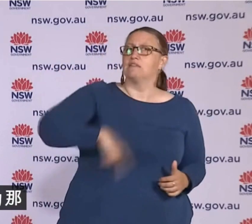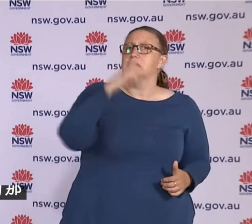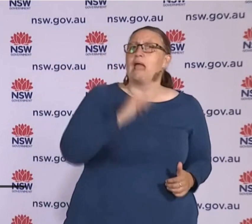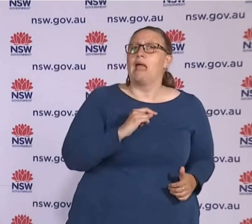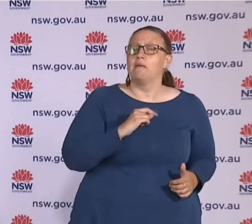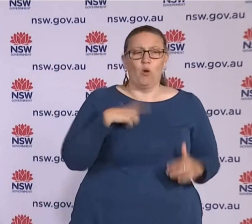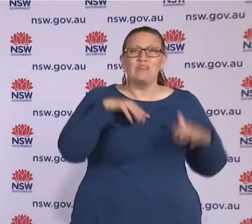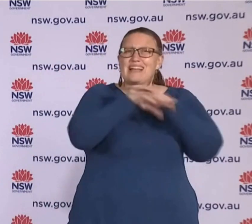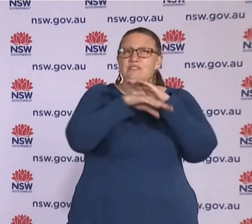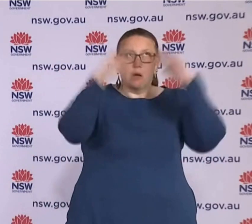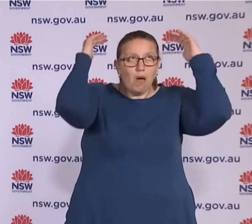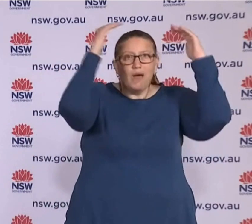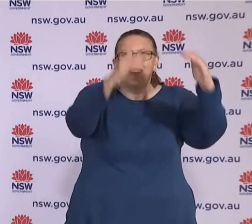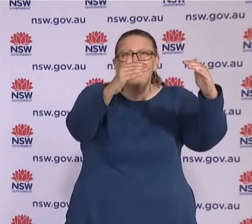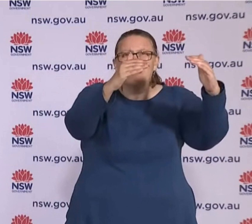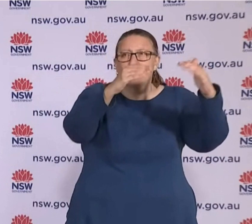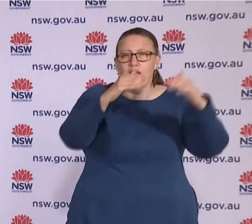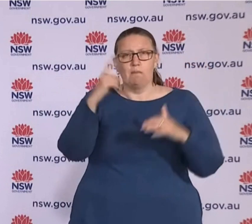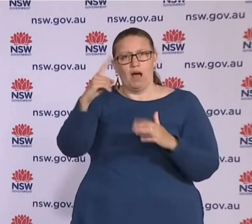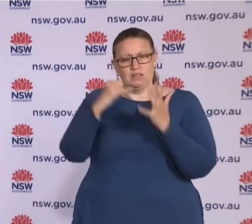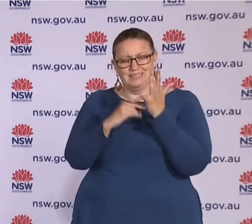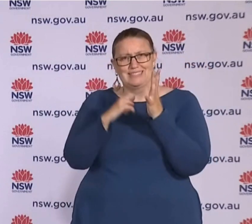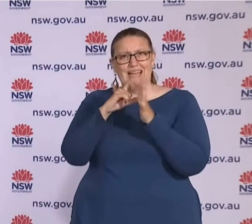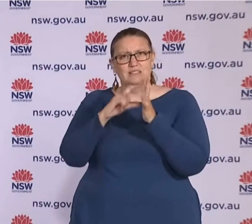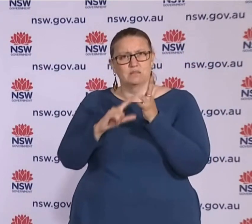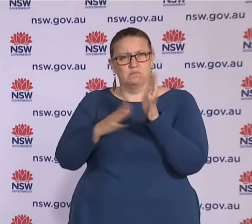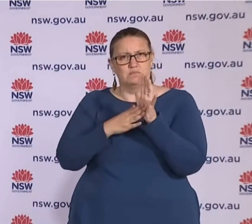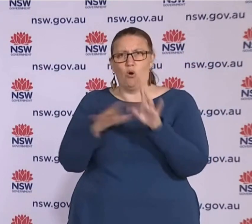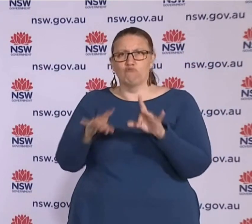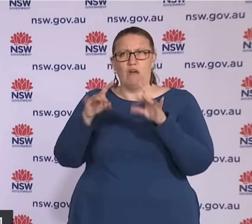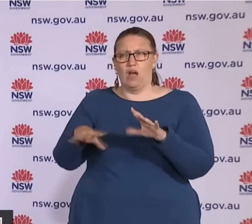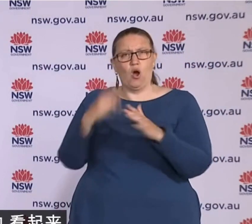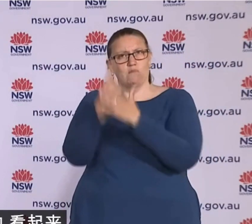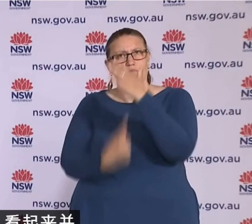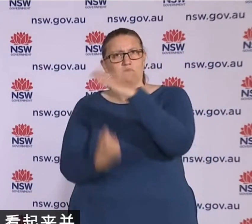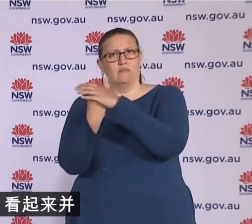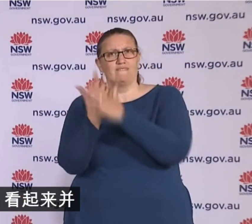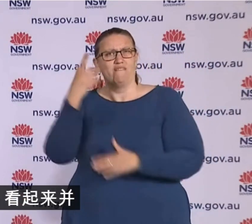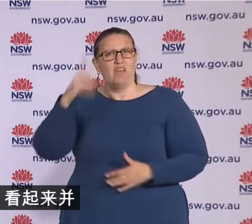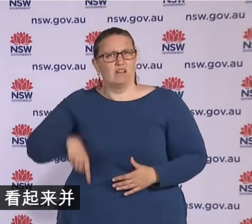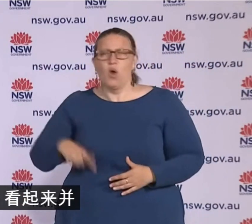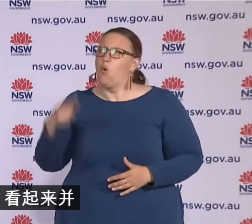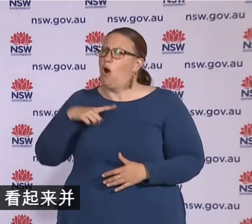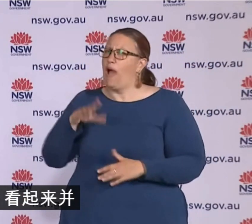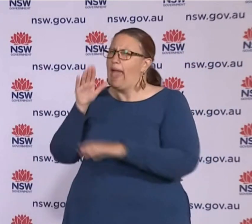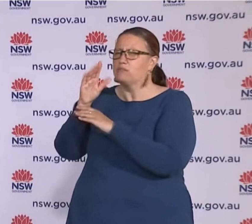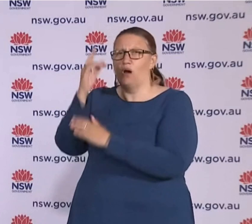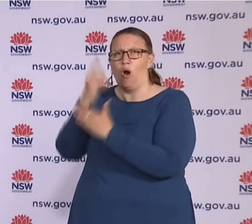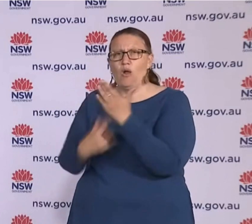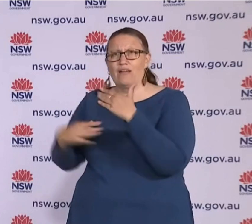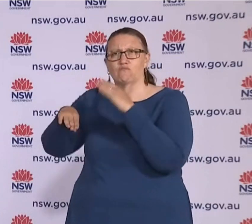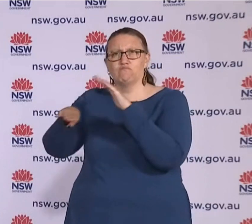only have 5,000. Why does the cap apply outdoors but not indoors? It doesn't really make much sense. Well, look,